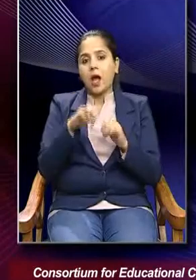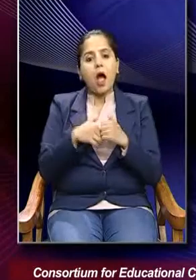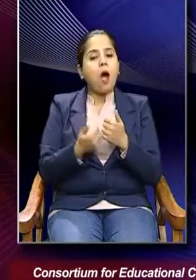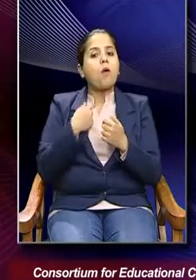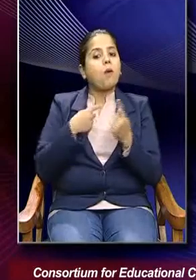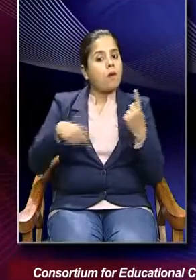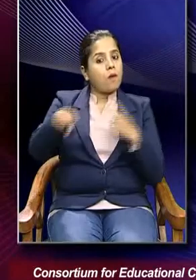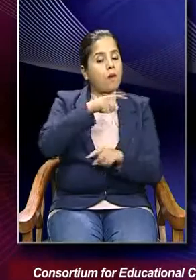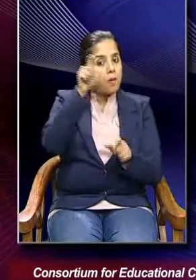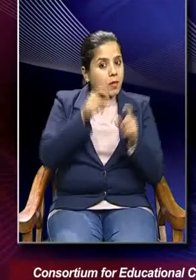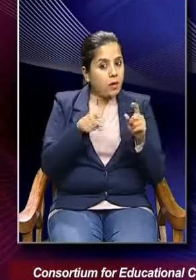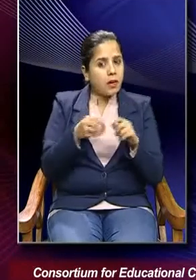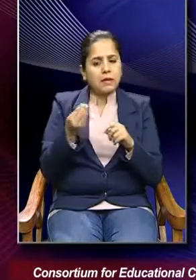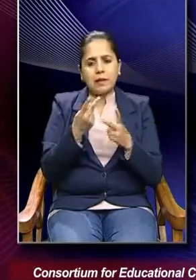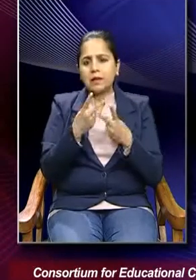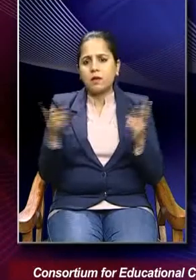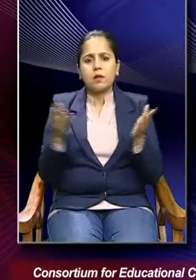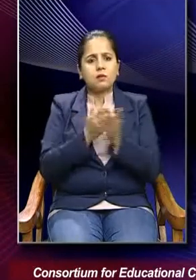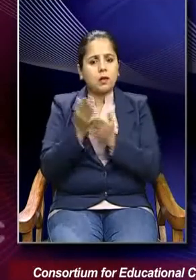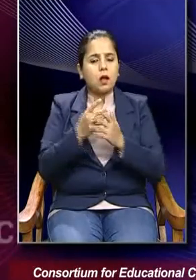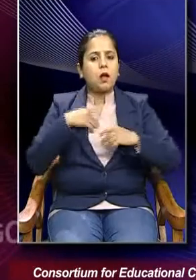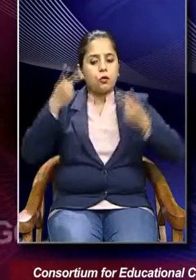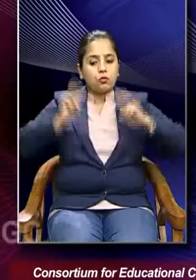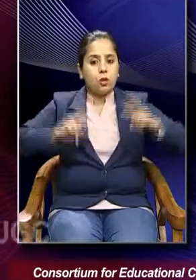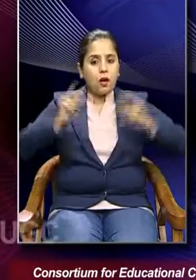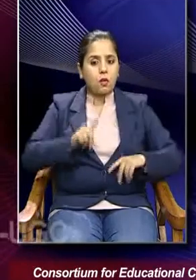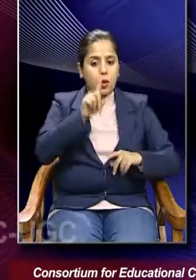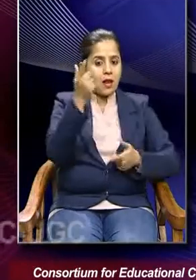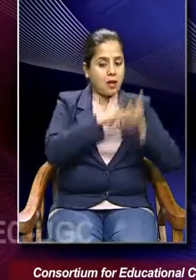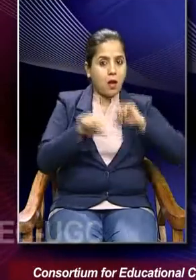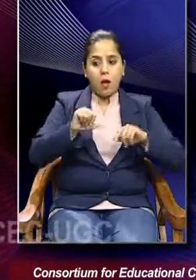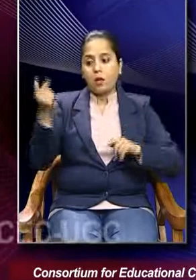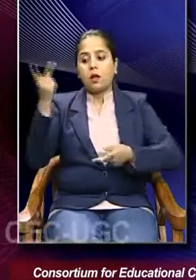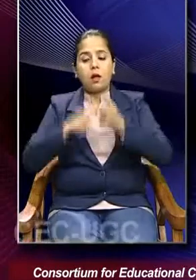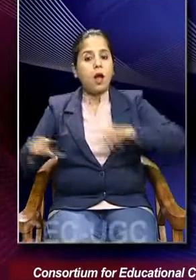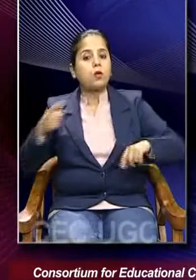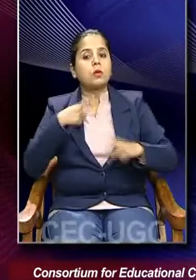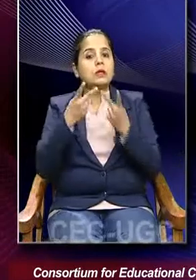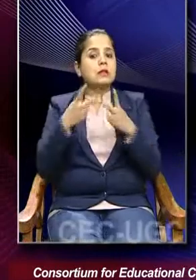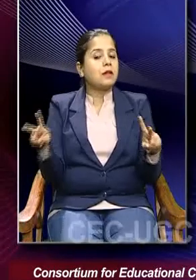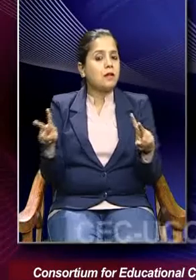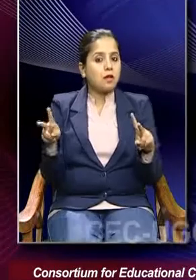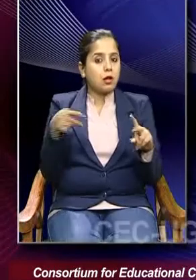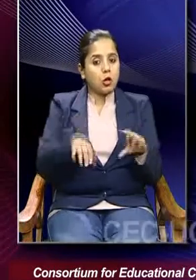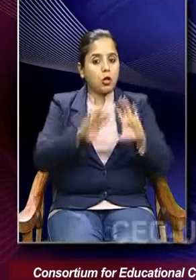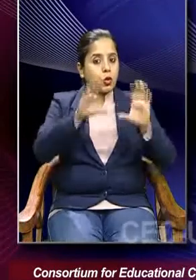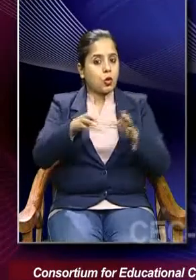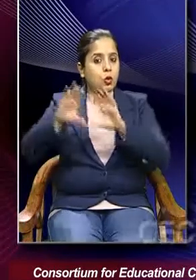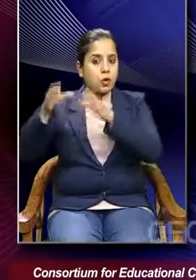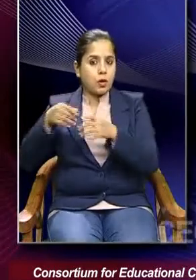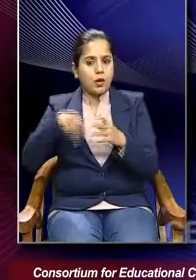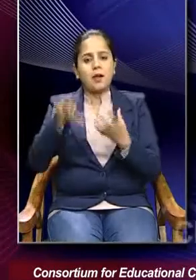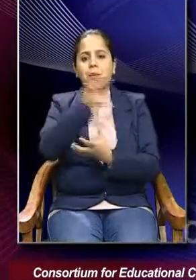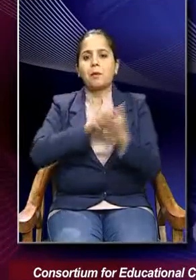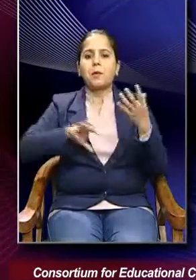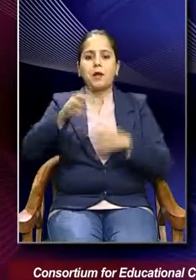to use different kind of translation from one language to the other, because the group is a mixed